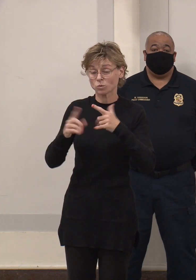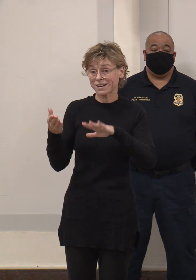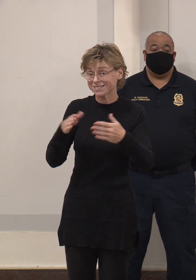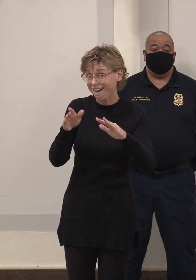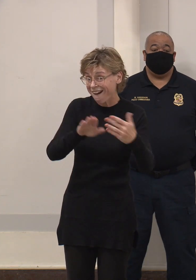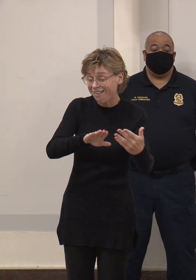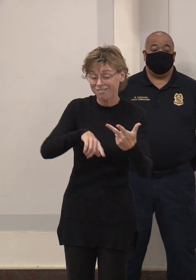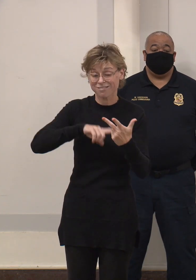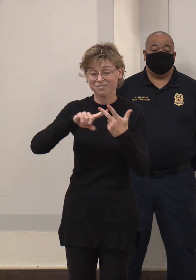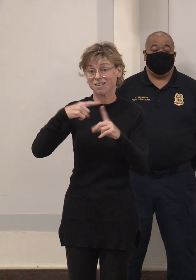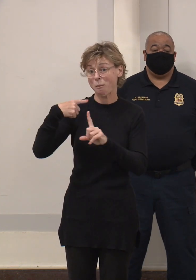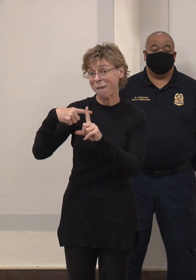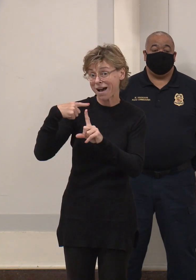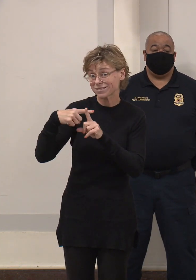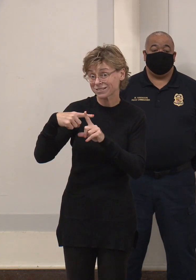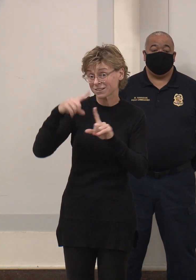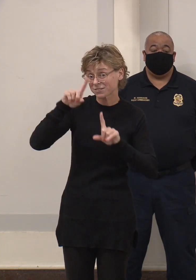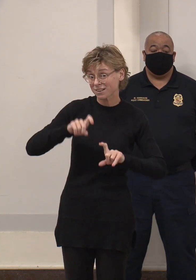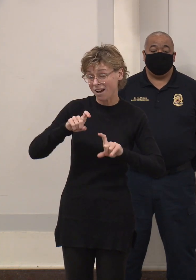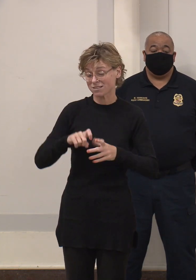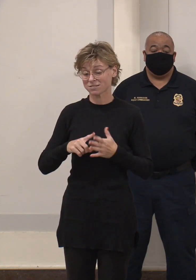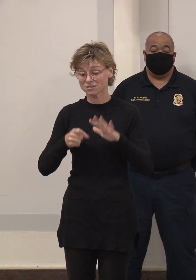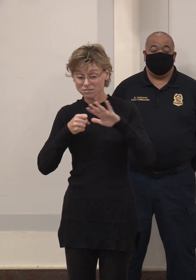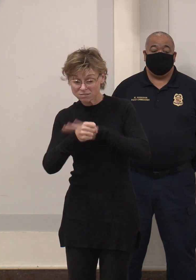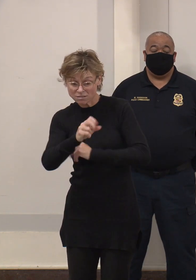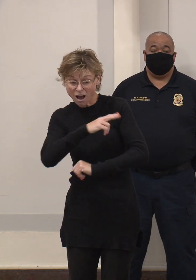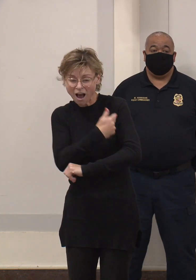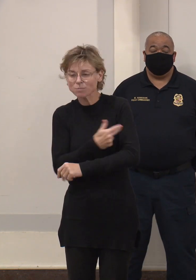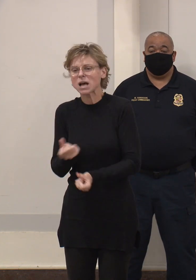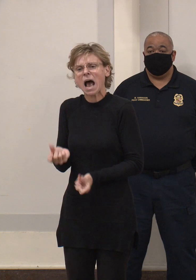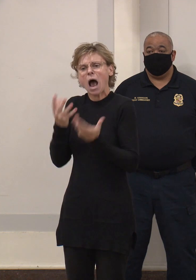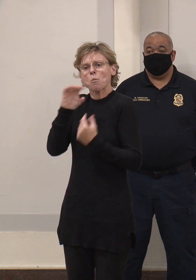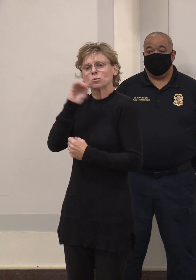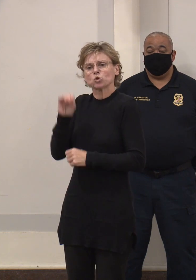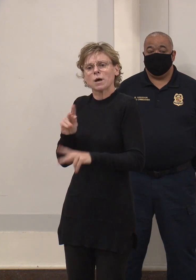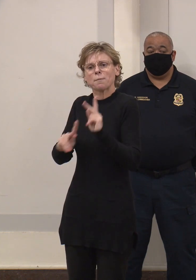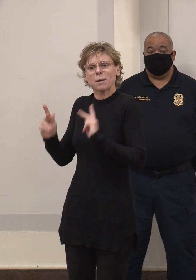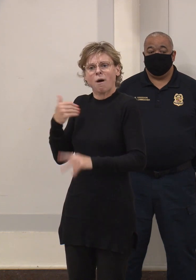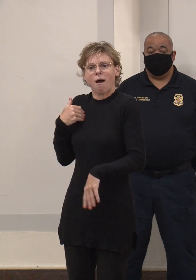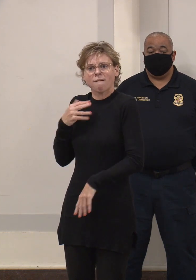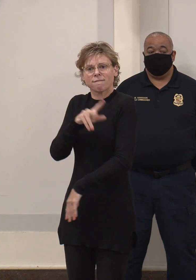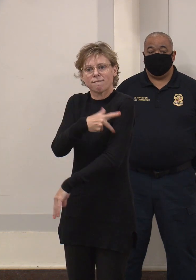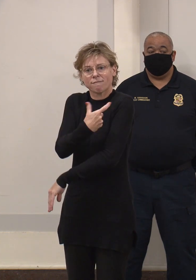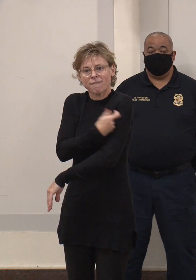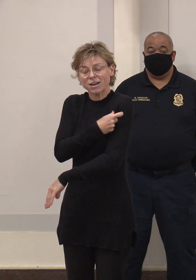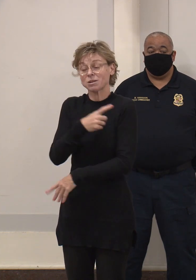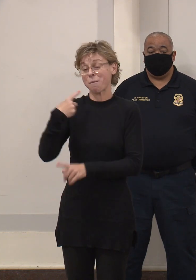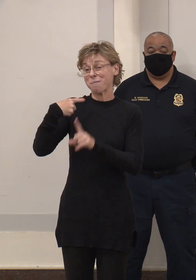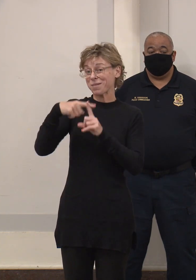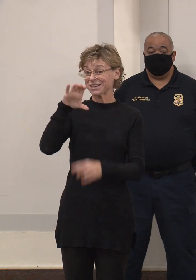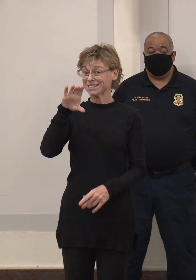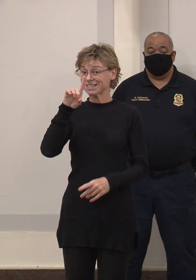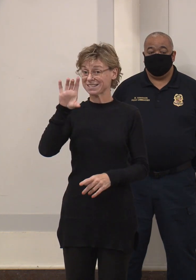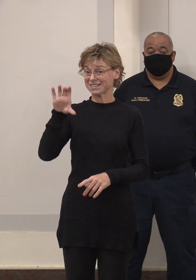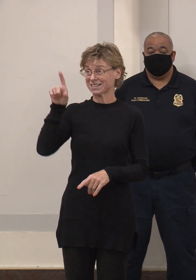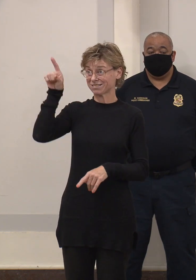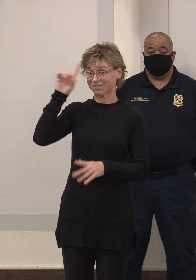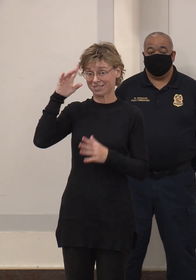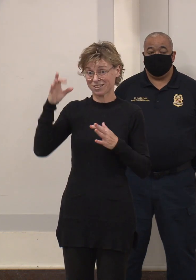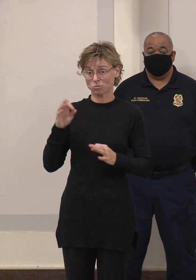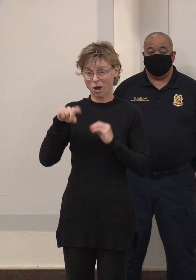positivity, hospitalizations, the percentage of our population that's vaccinated, as well as the CDC's determination of our